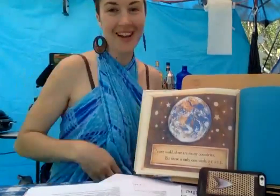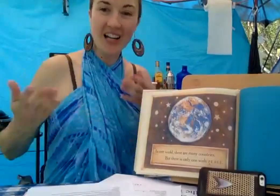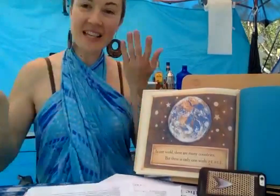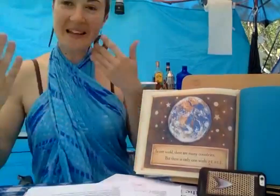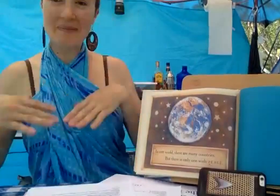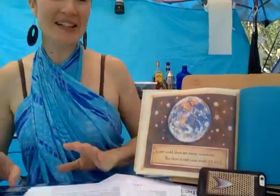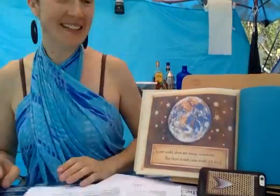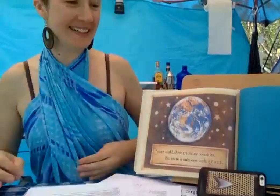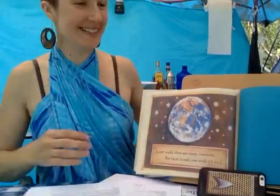All done that book.